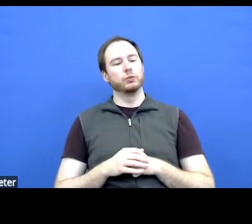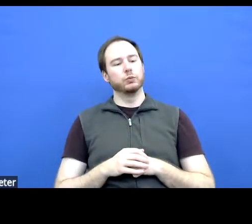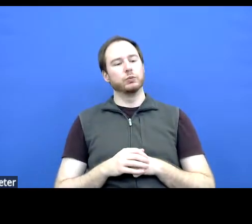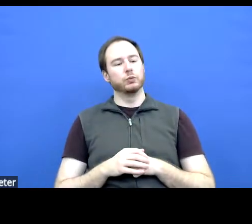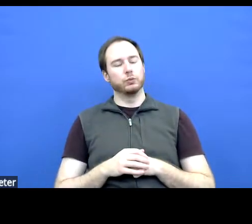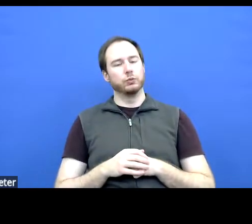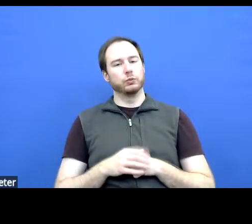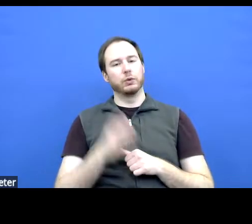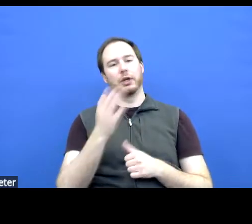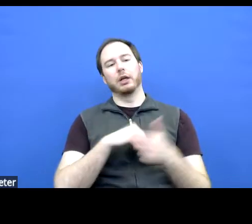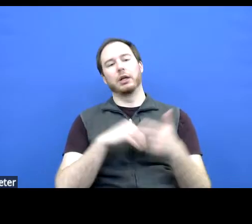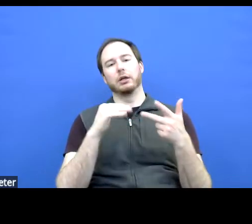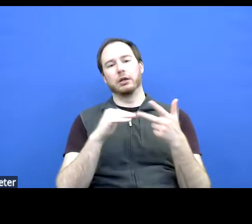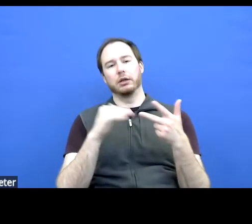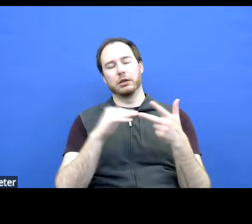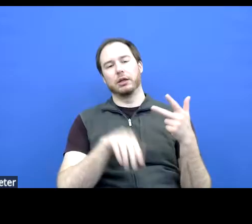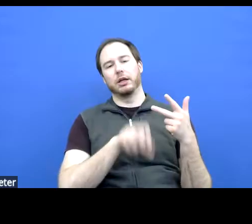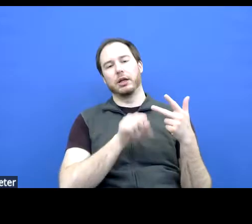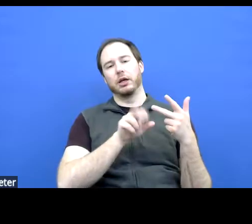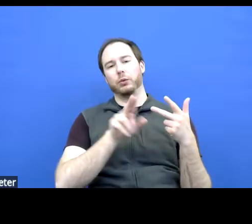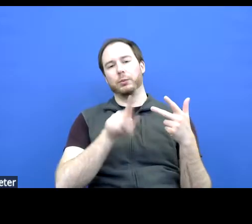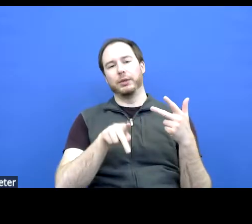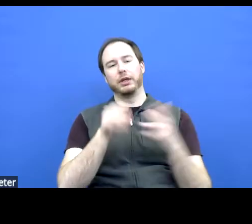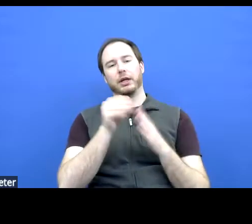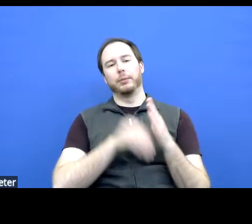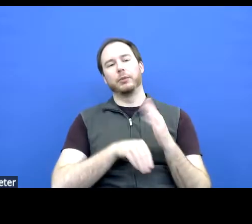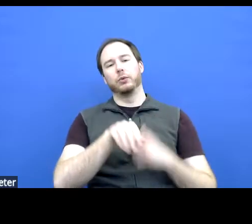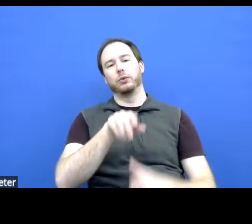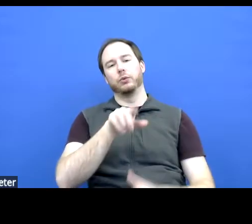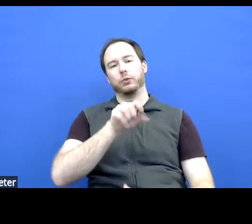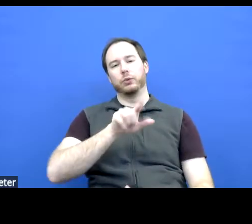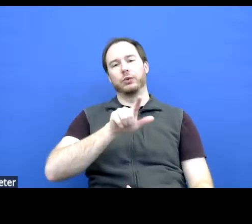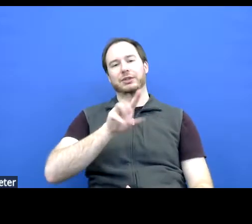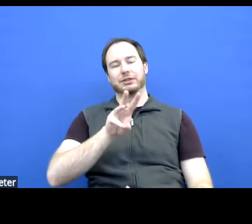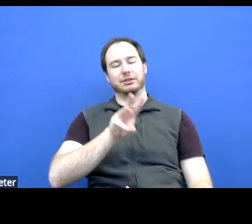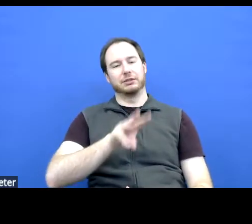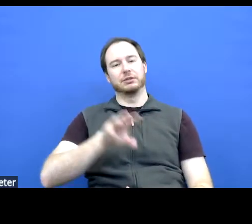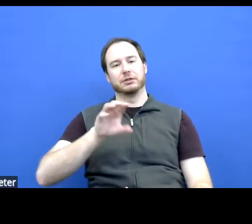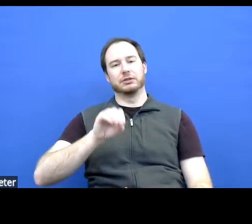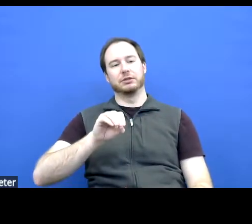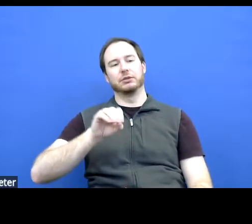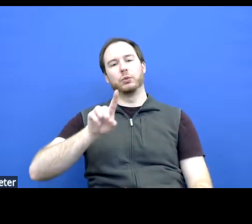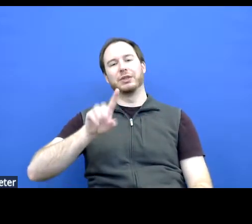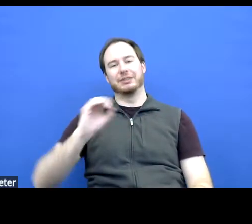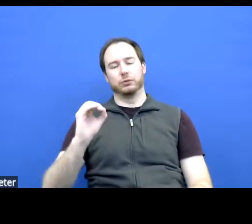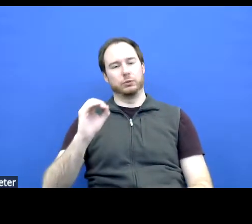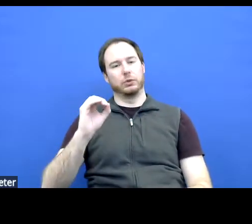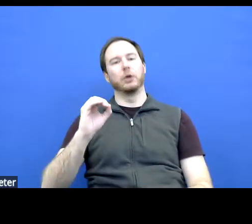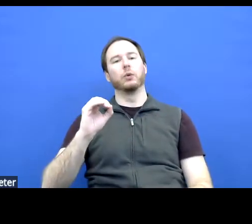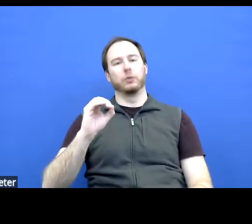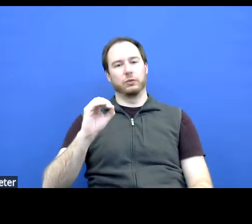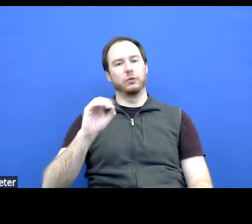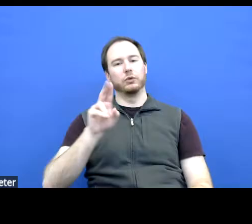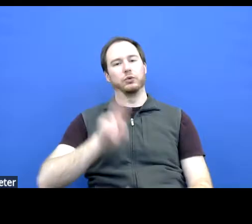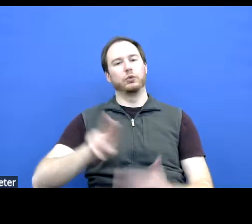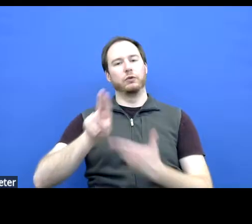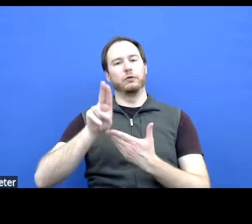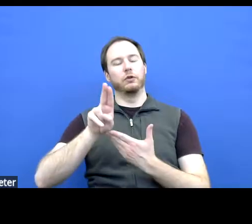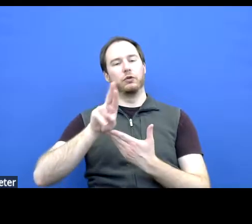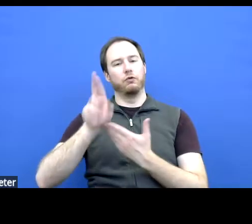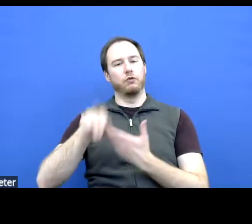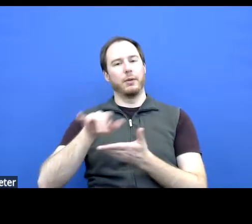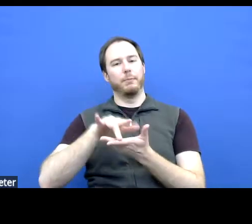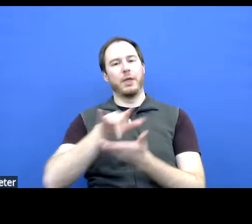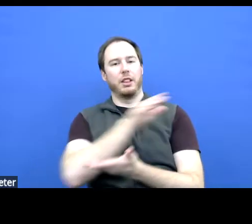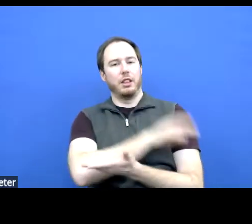And then we have special use permit application number 2026-010. University of Rochester